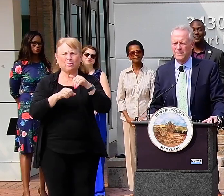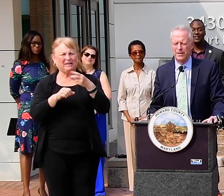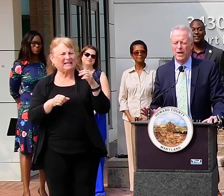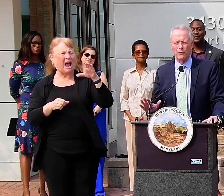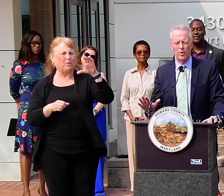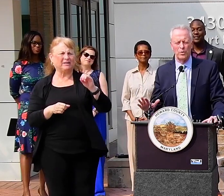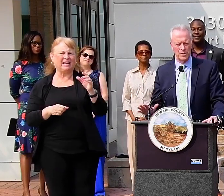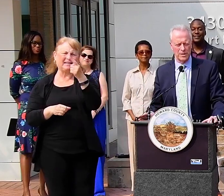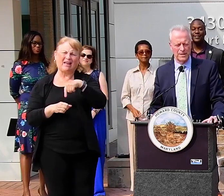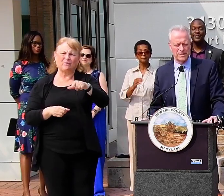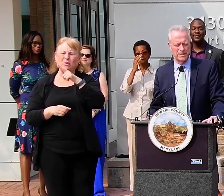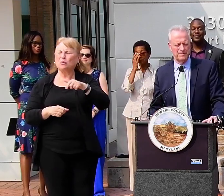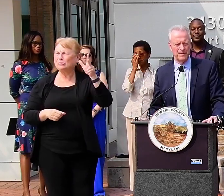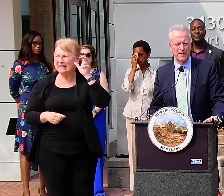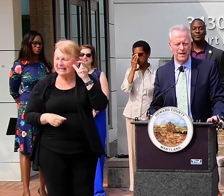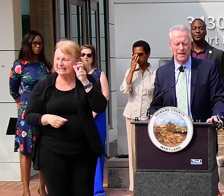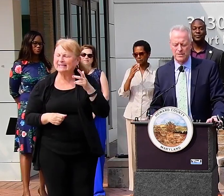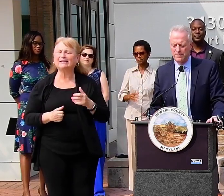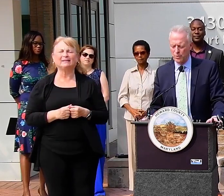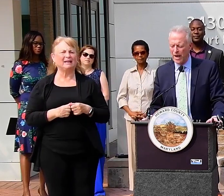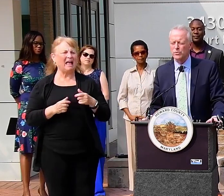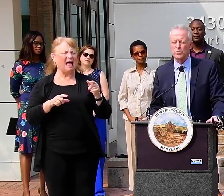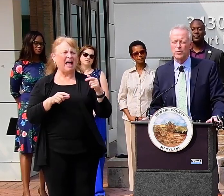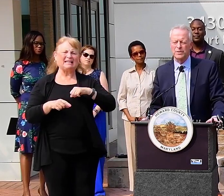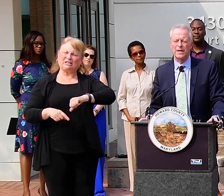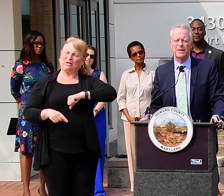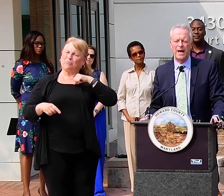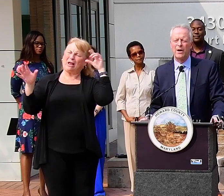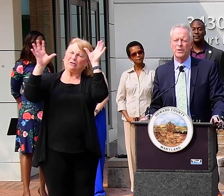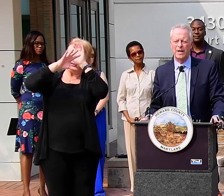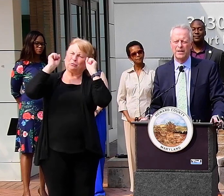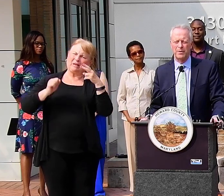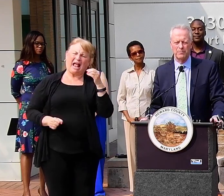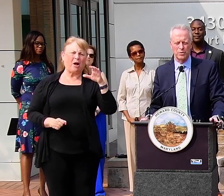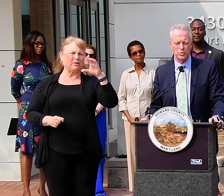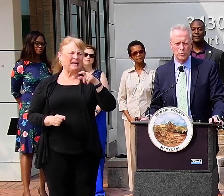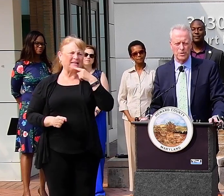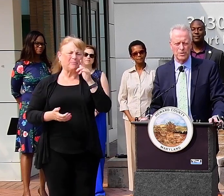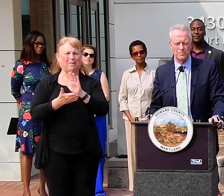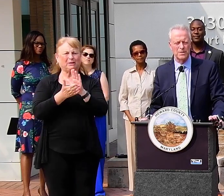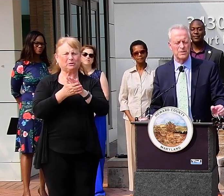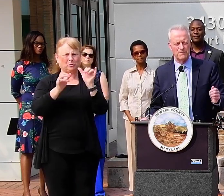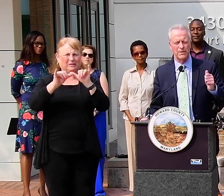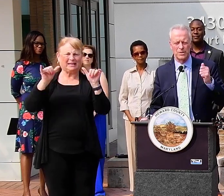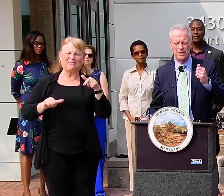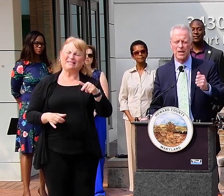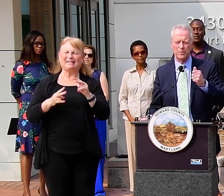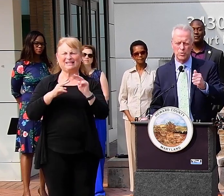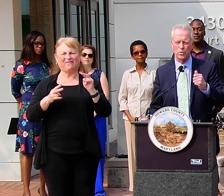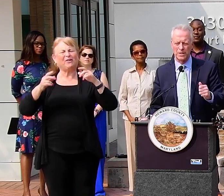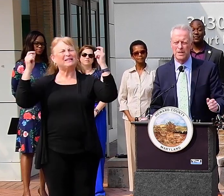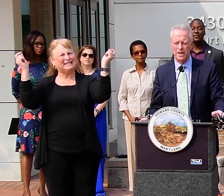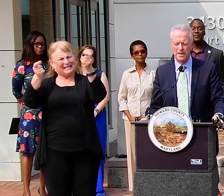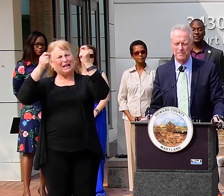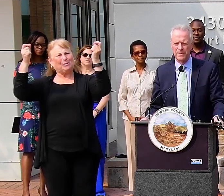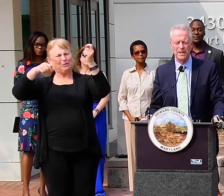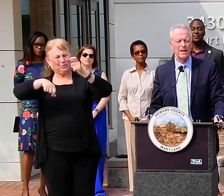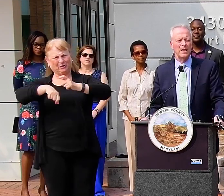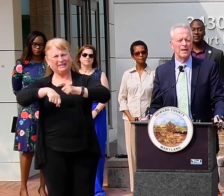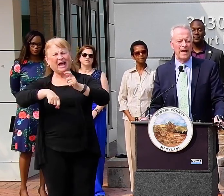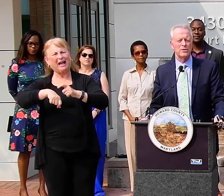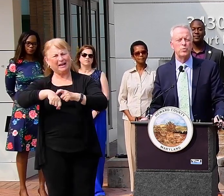Howard County and everyone who is listening, as the proud superintendent of the Howard County Public School System, this is a very celebratory